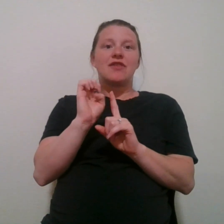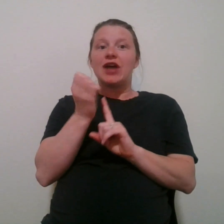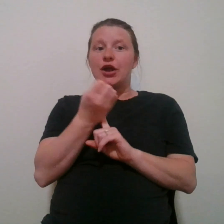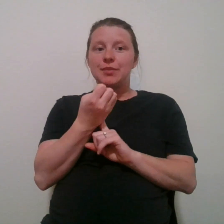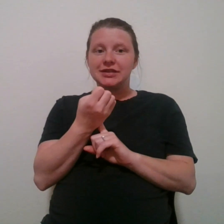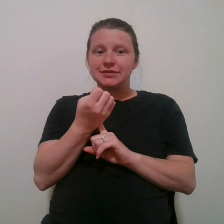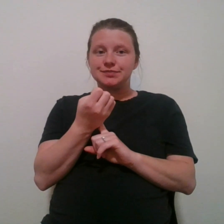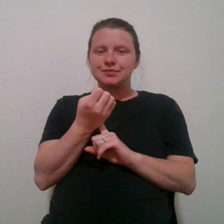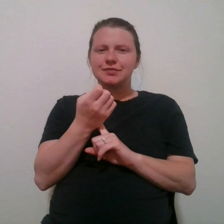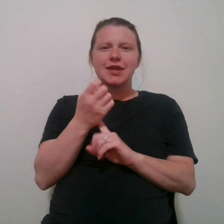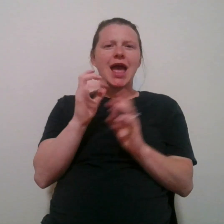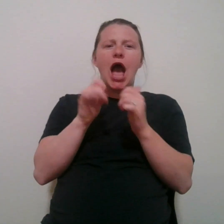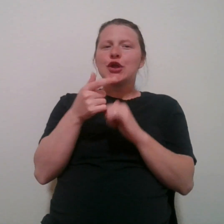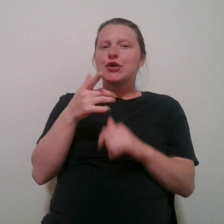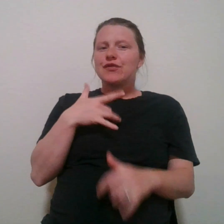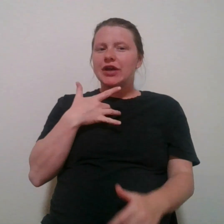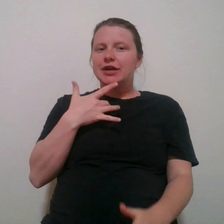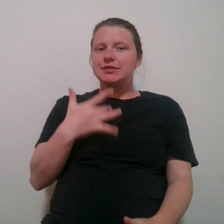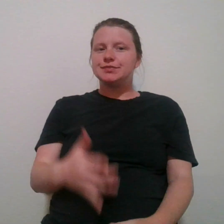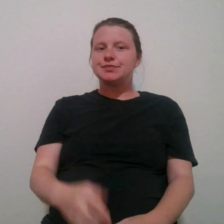How do you feel about that?